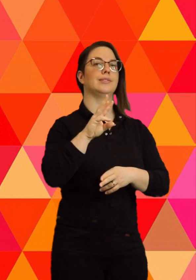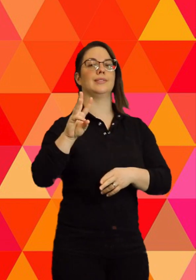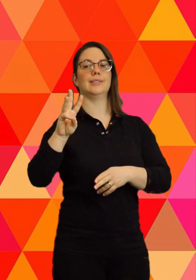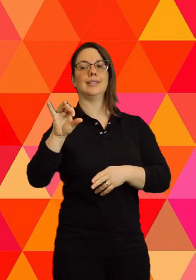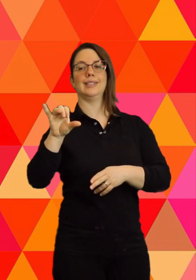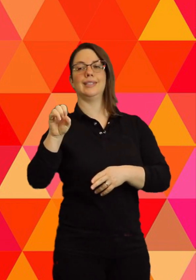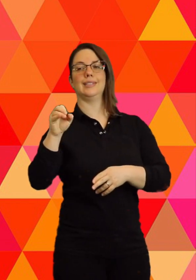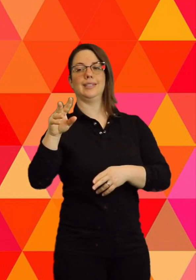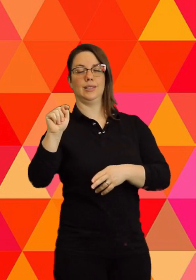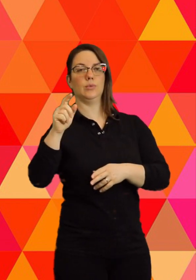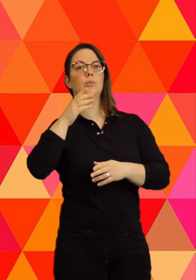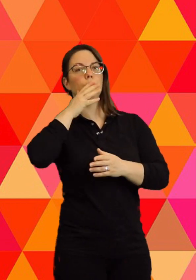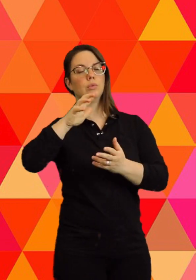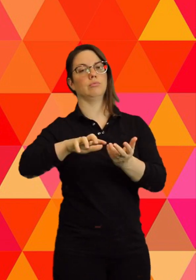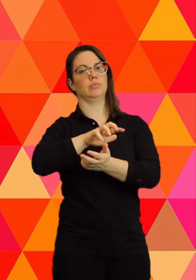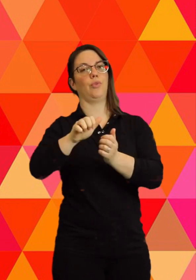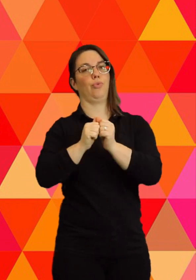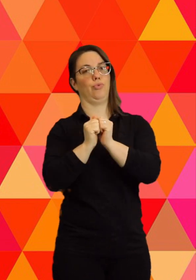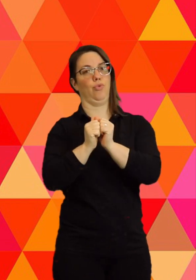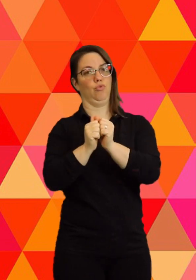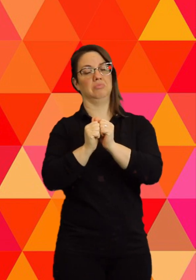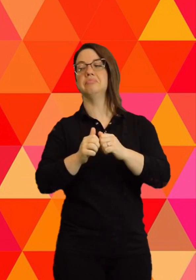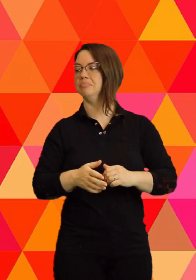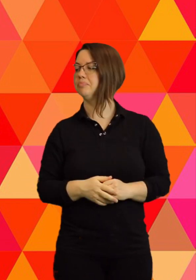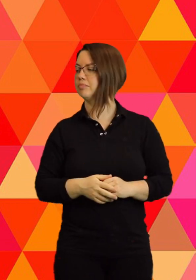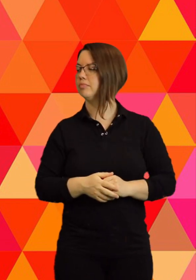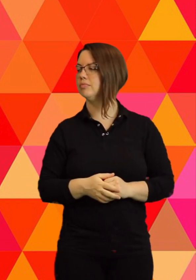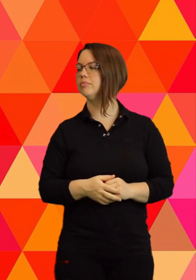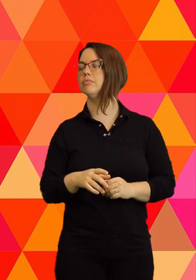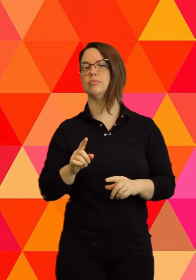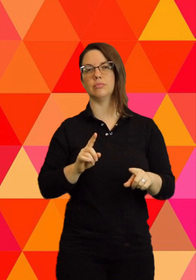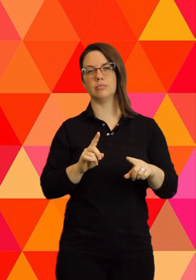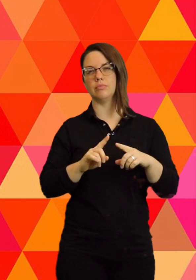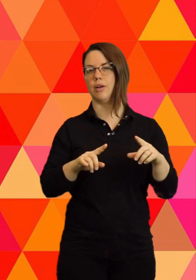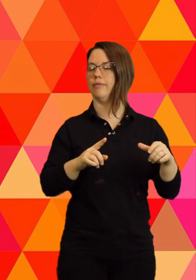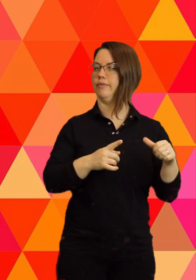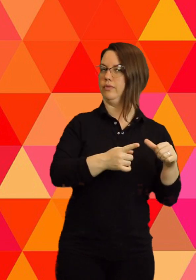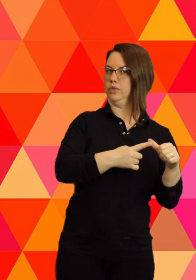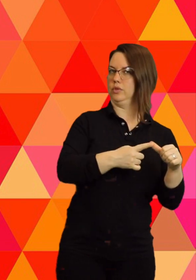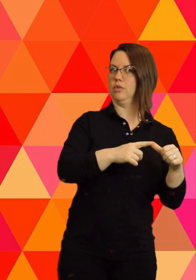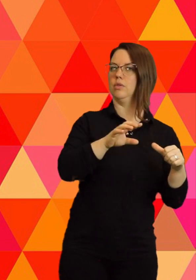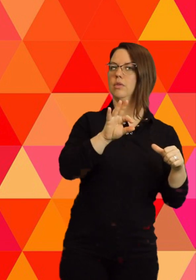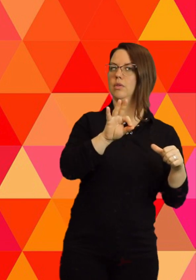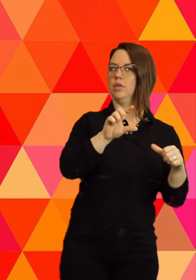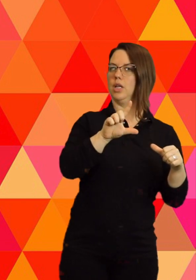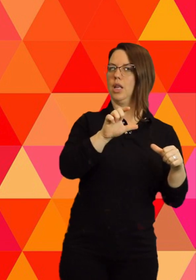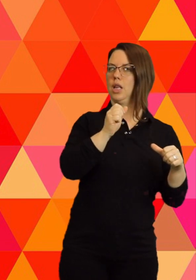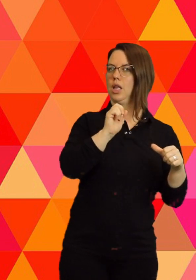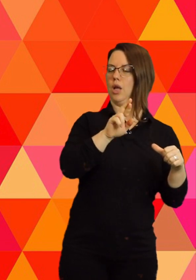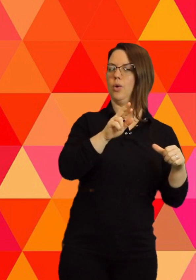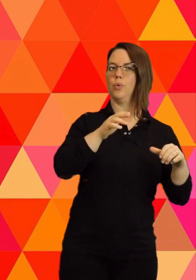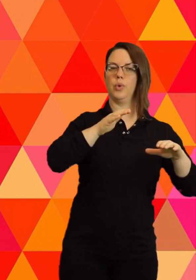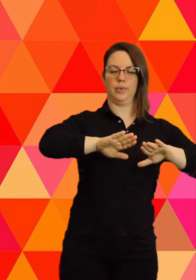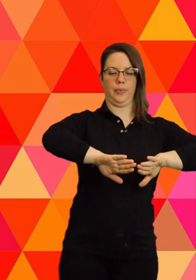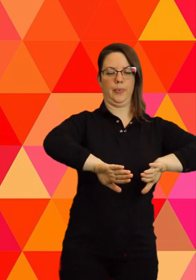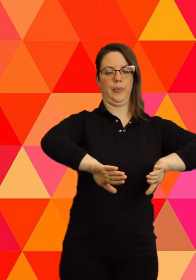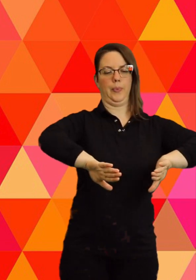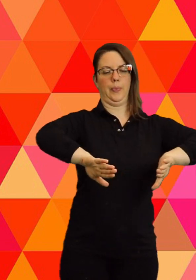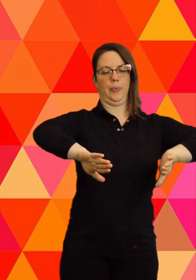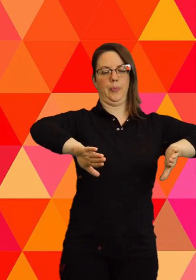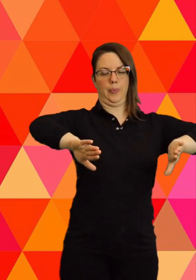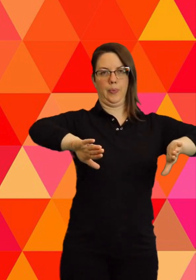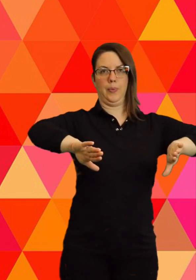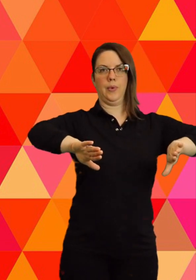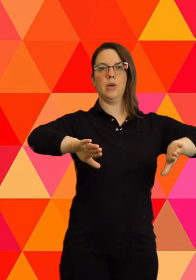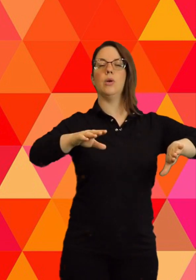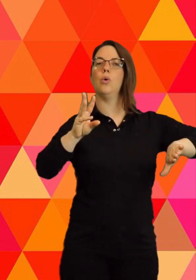make a little bit of a bowl shape. So I'm putting my flour and stuff on the outside of the bowl to make a crevice, and that's where